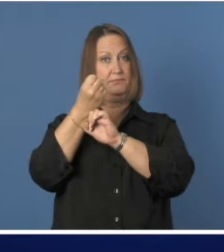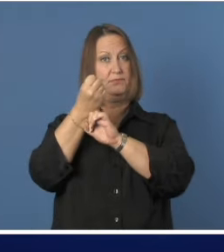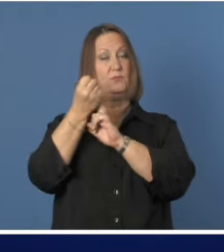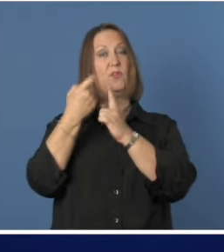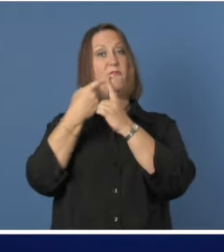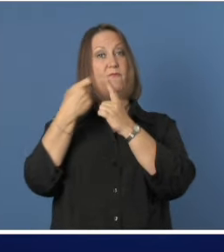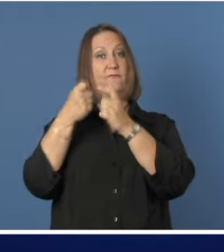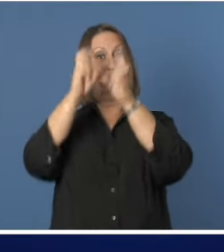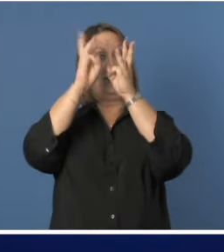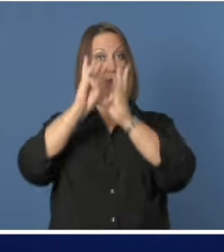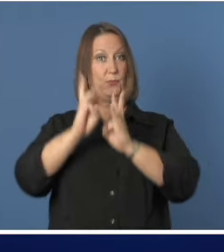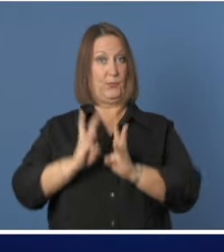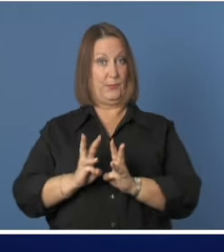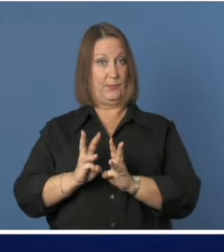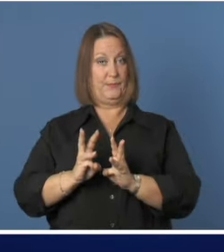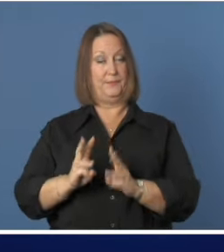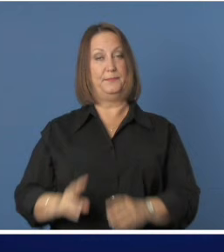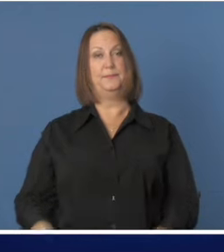Weather-related events.